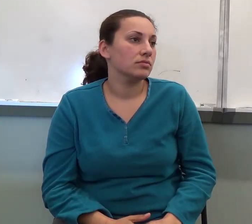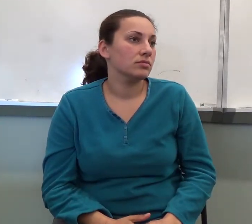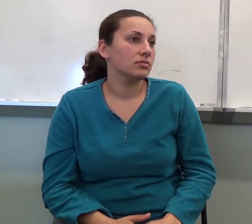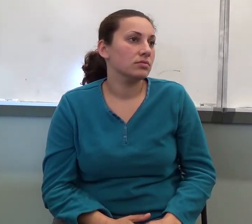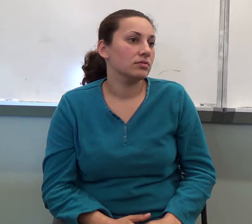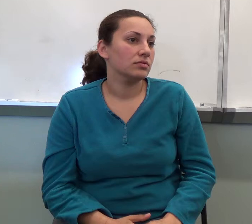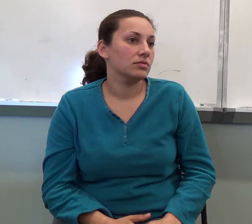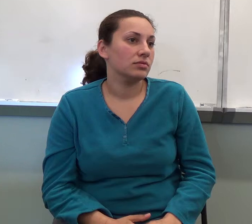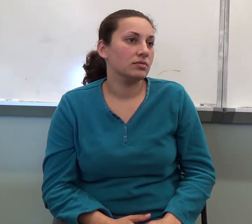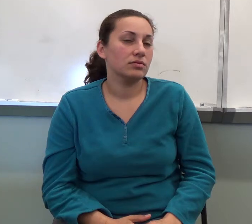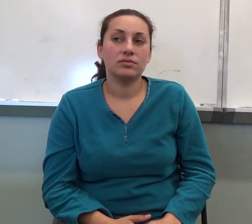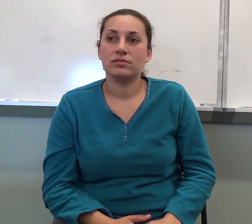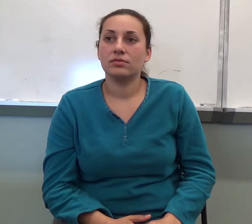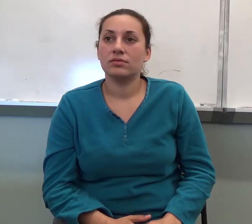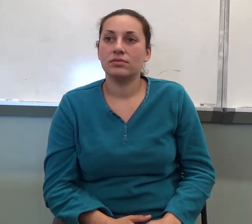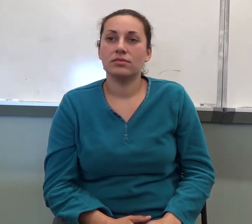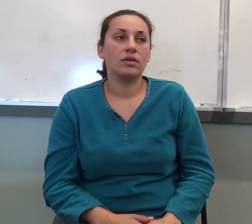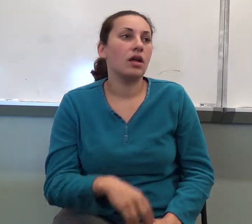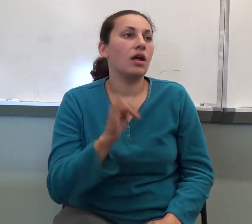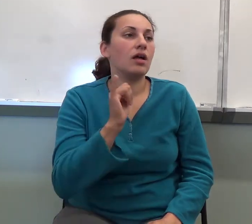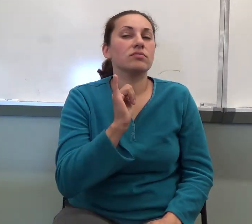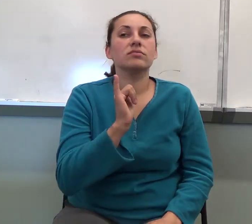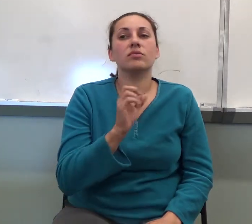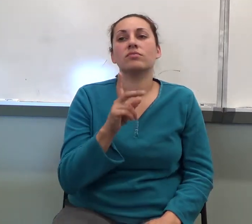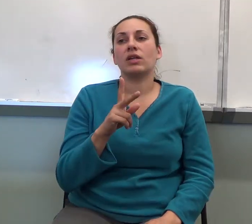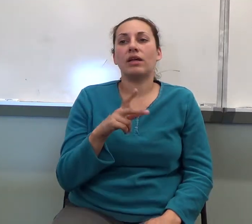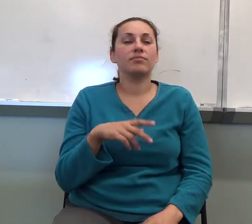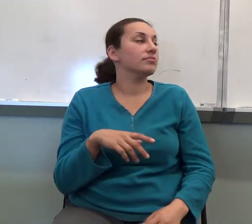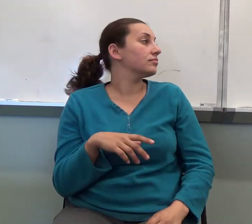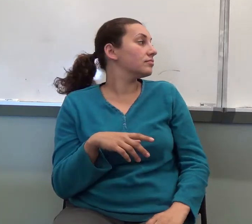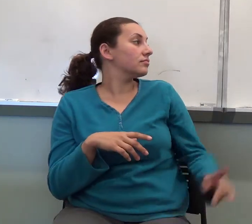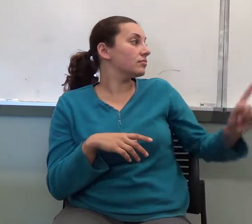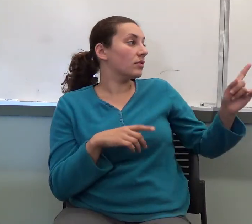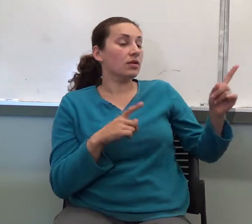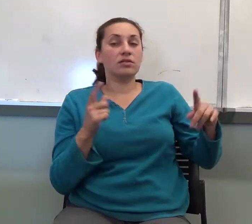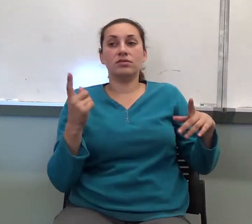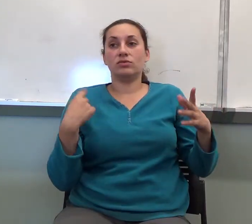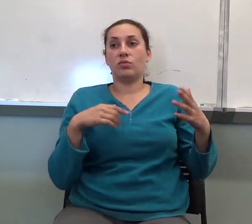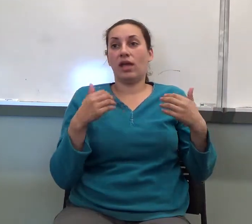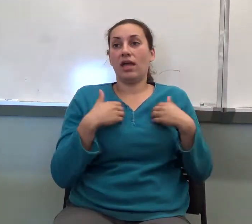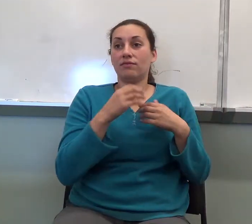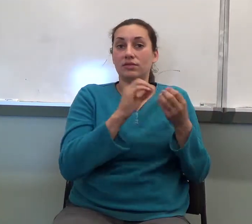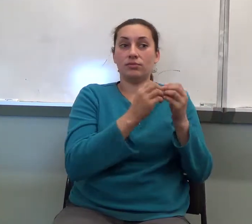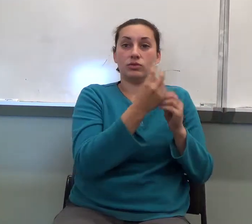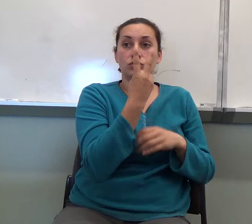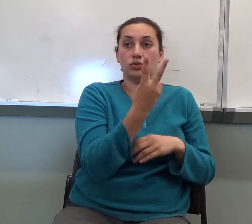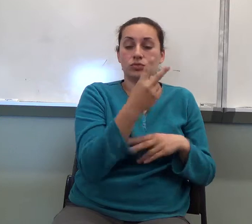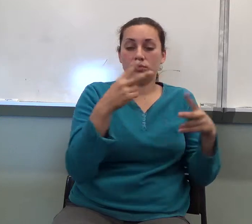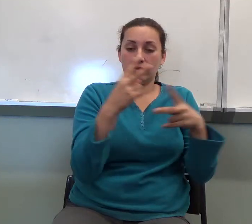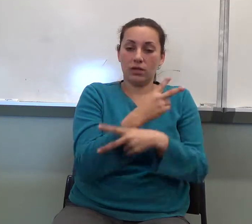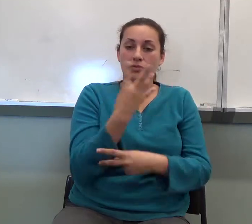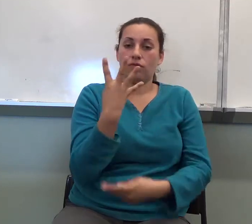right, so what do we have here? We have a 2 multiplied by a 0.45 multiplied by a